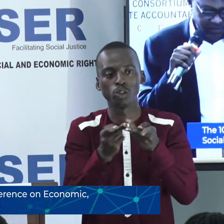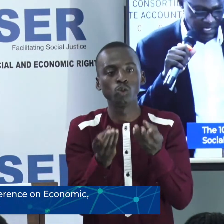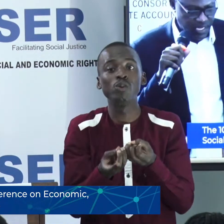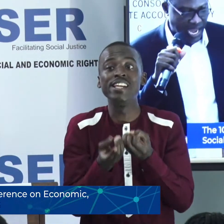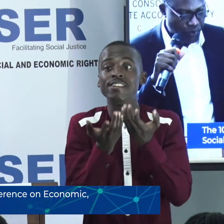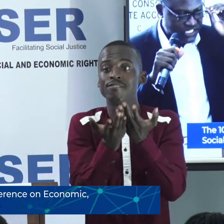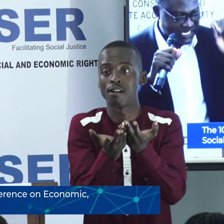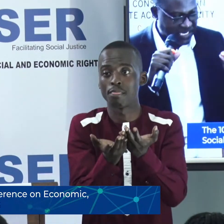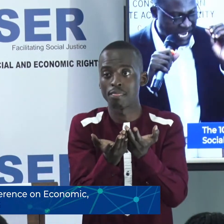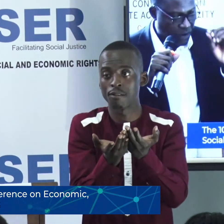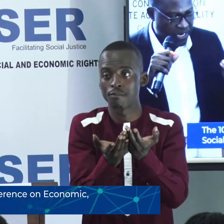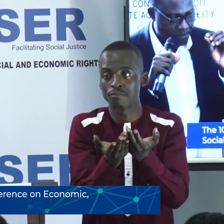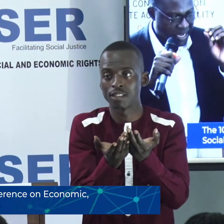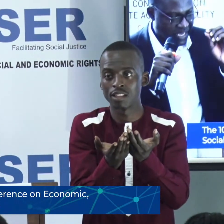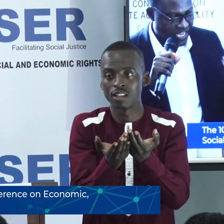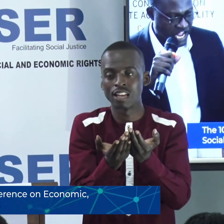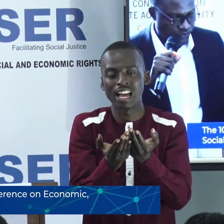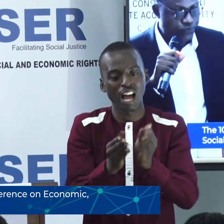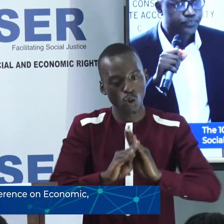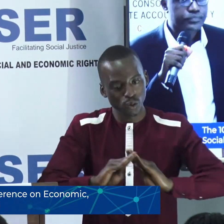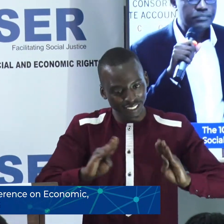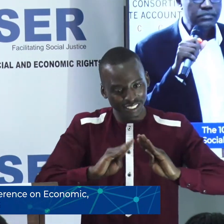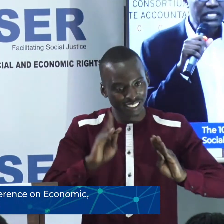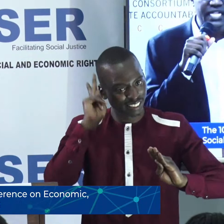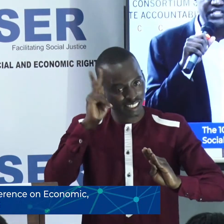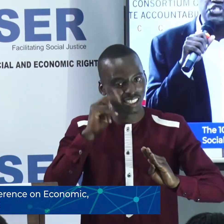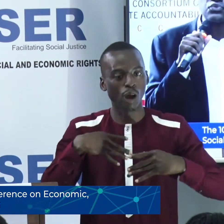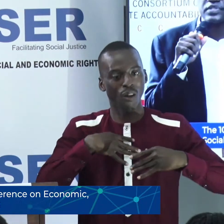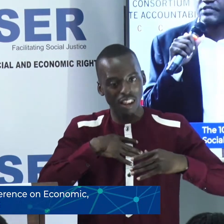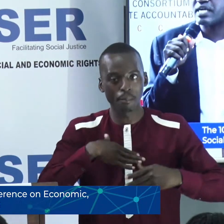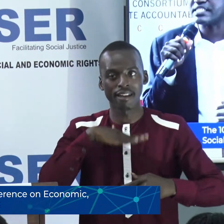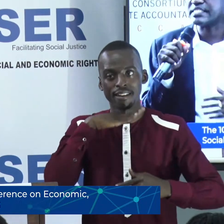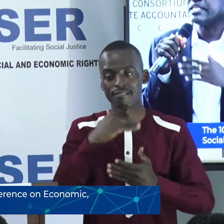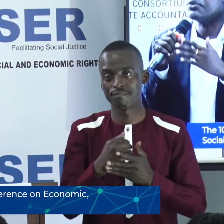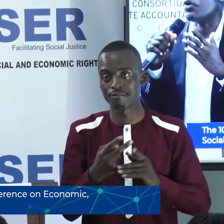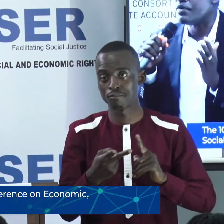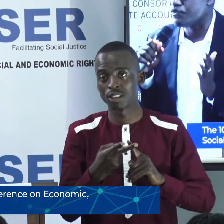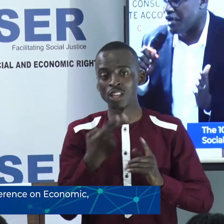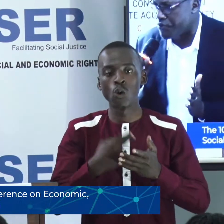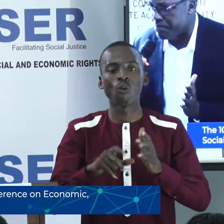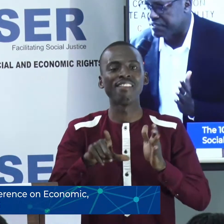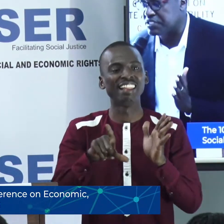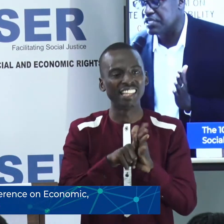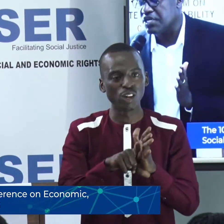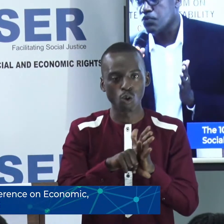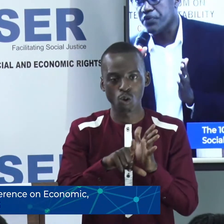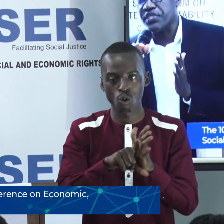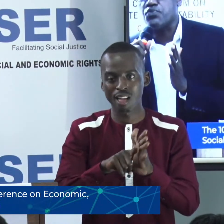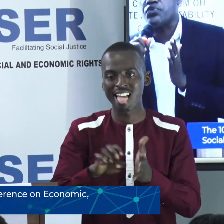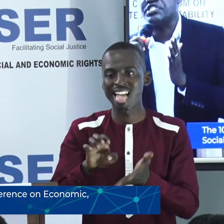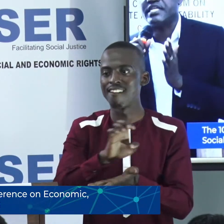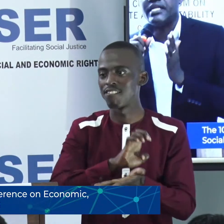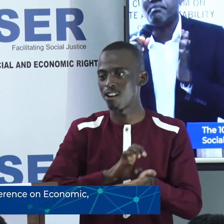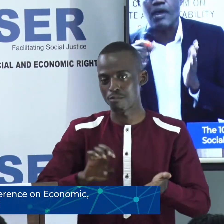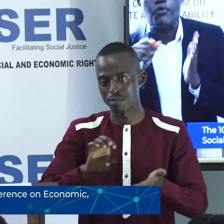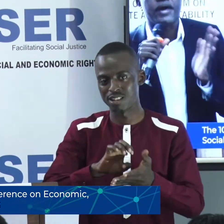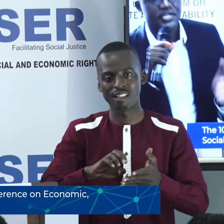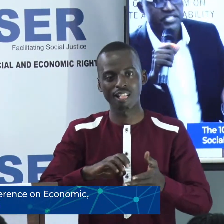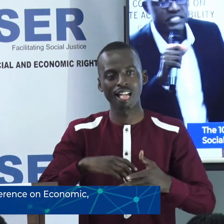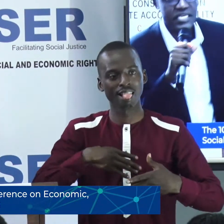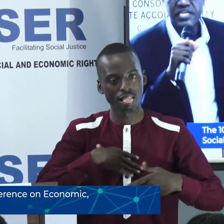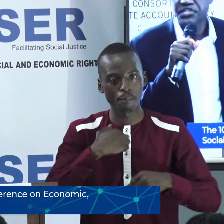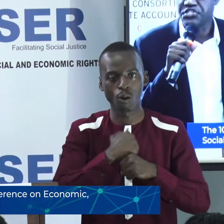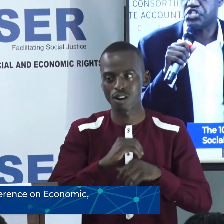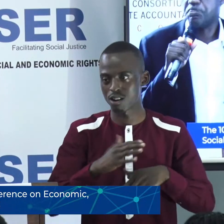deliver? Are we skilling our labor enough? In addition to that, what's the legal environment within which the labor